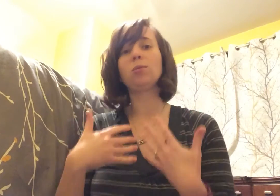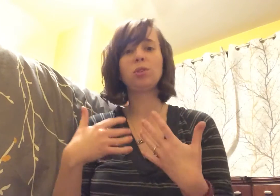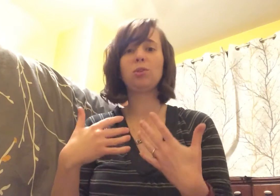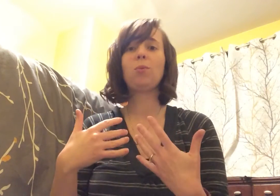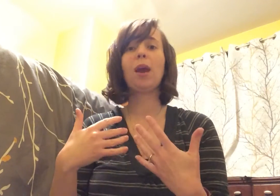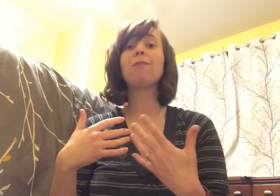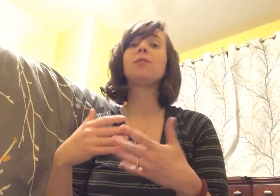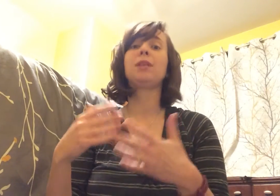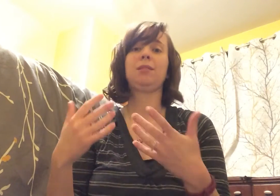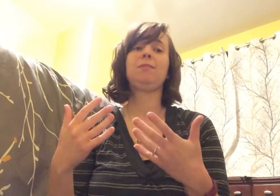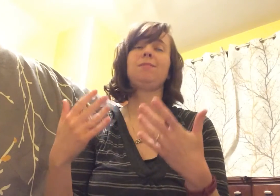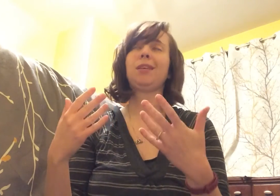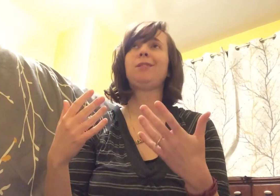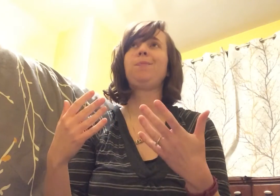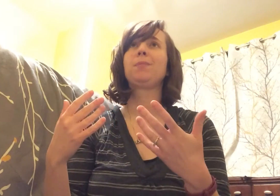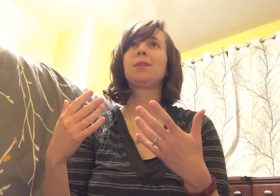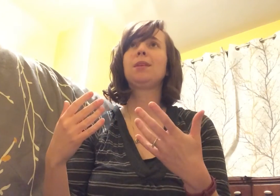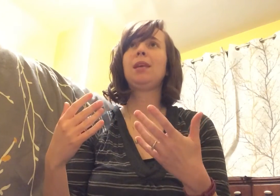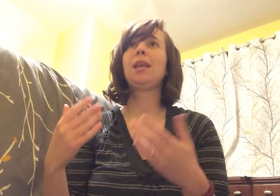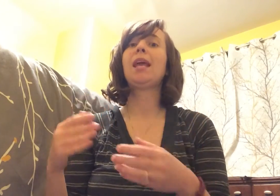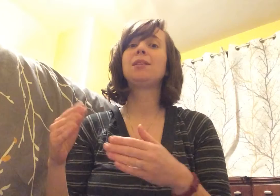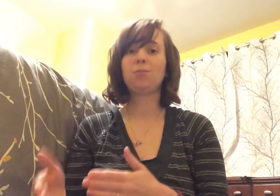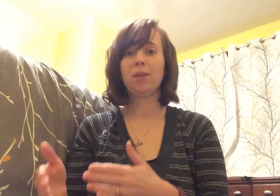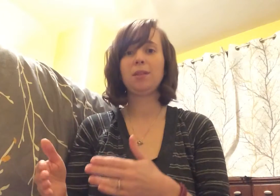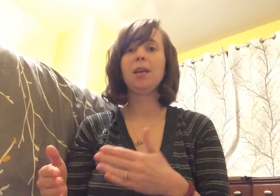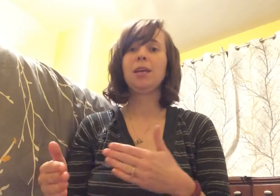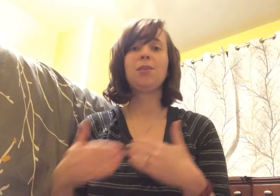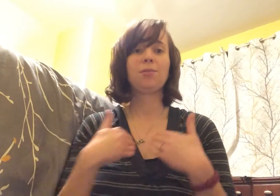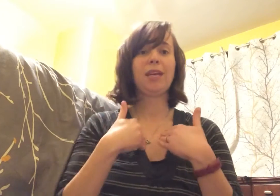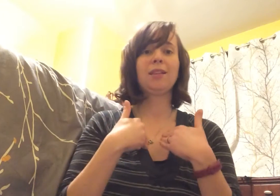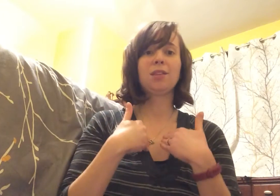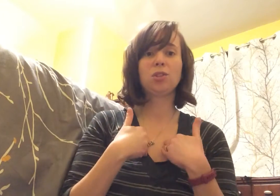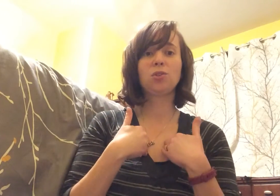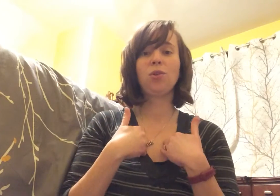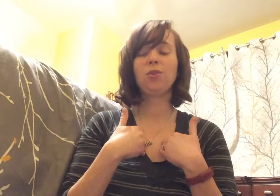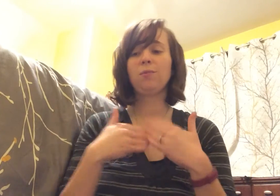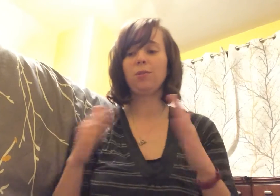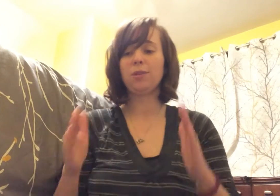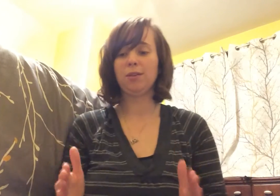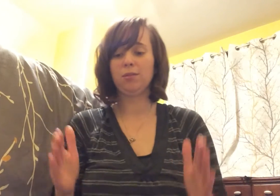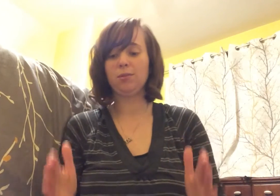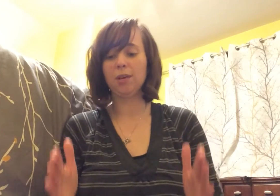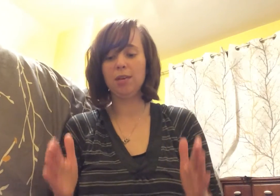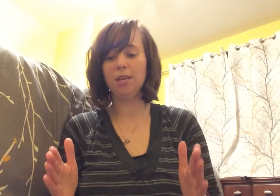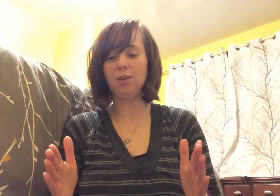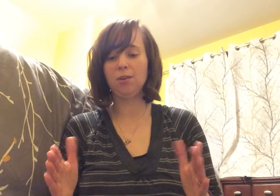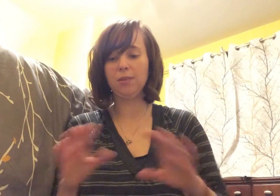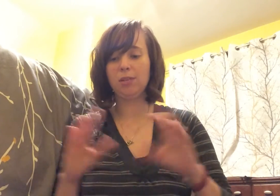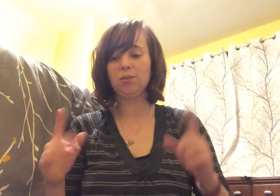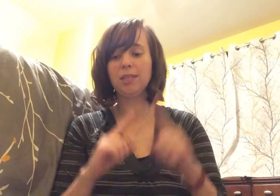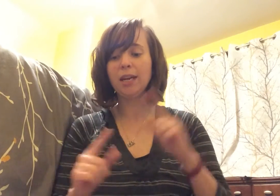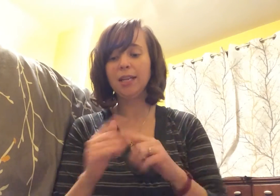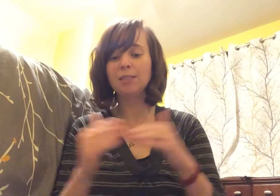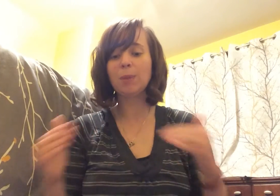goes to wherever it ends with, either like at the sternum or down here in your signing